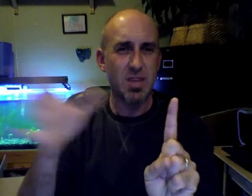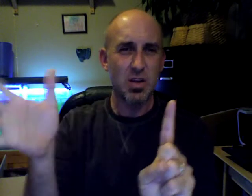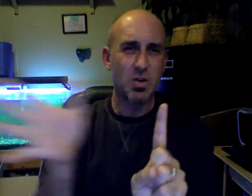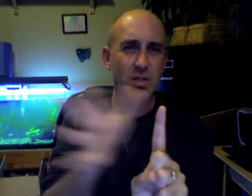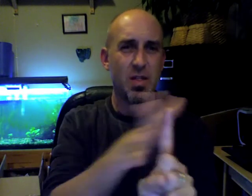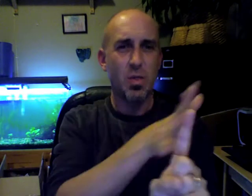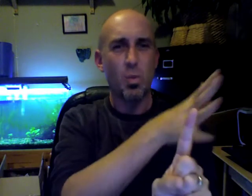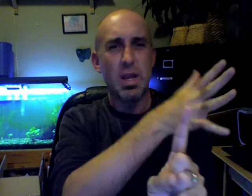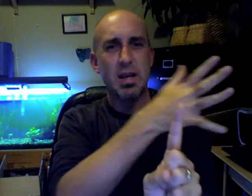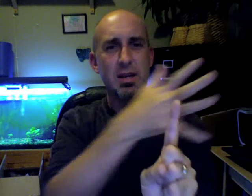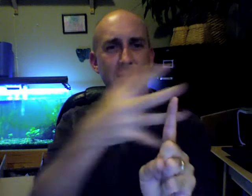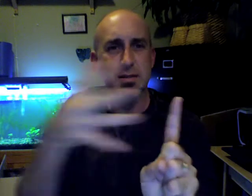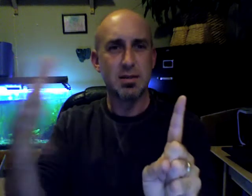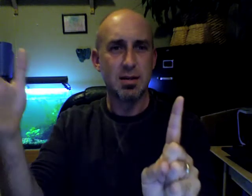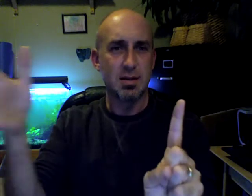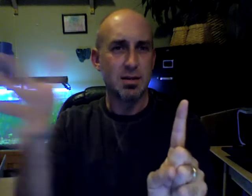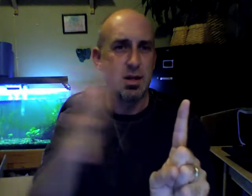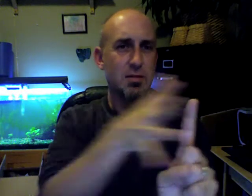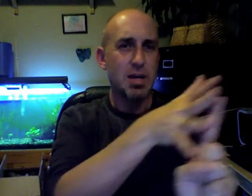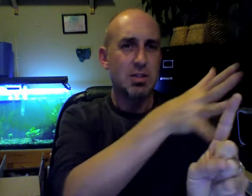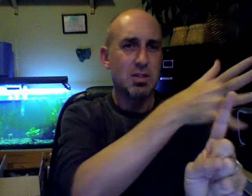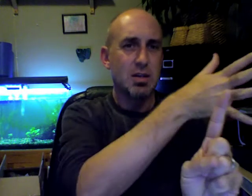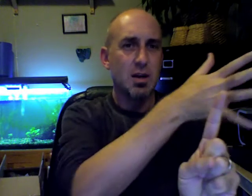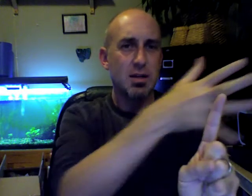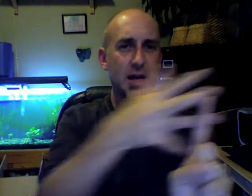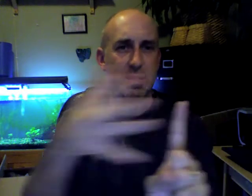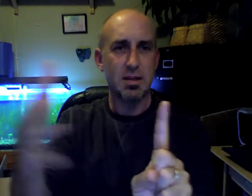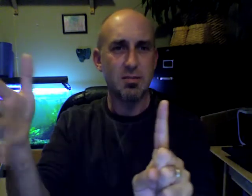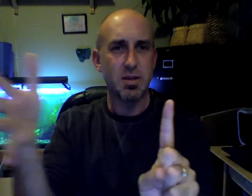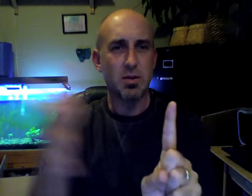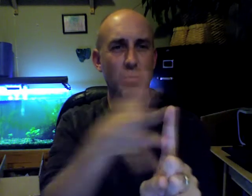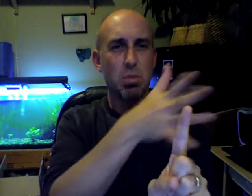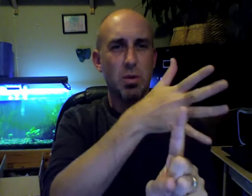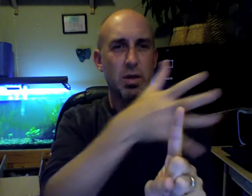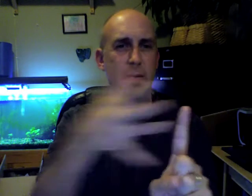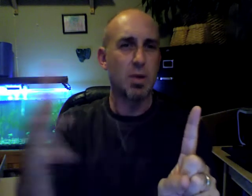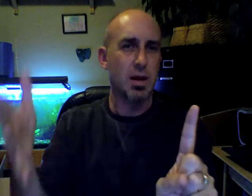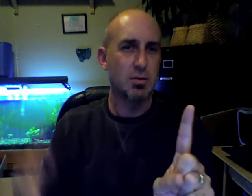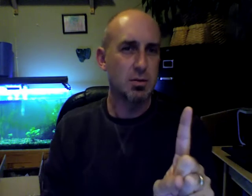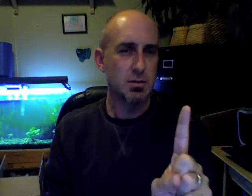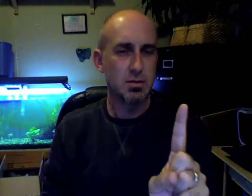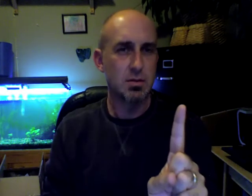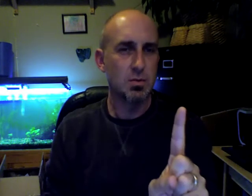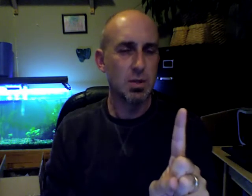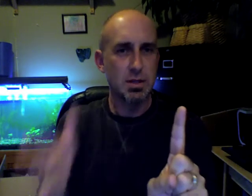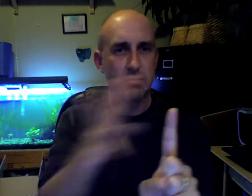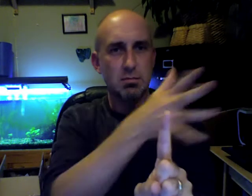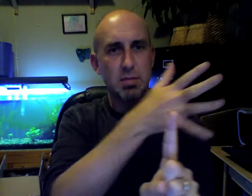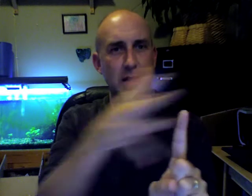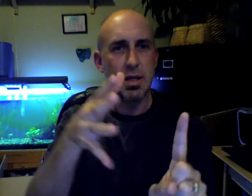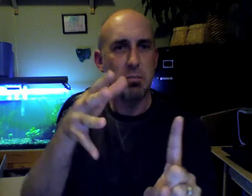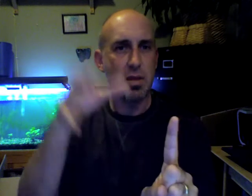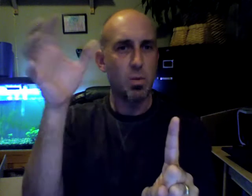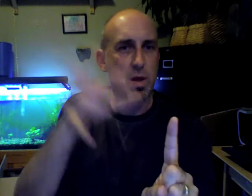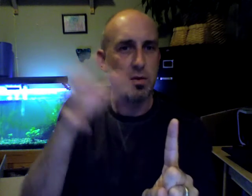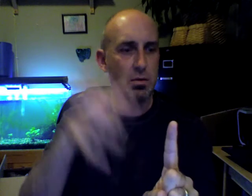finger, and then the wind is kind of actually contacting that finger and blowing it around. So they're really being hit by the weather.